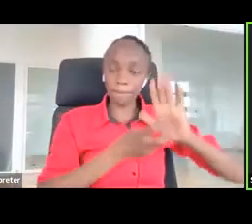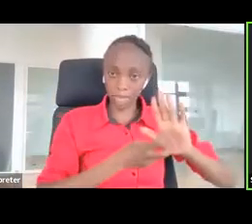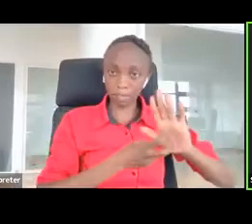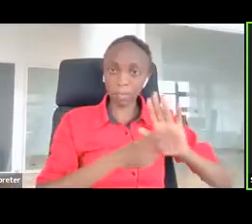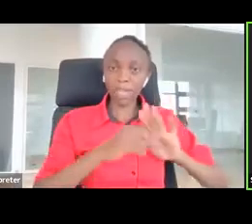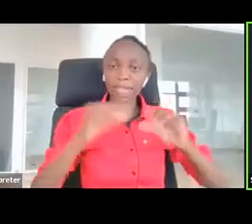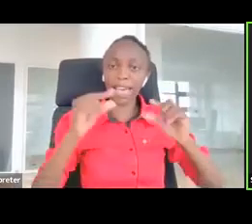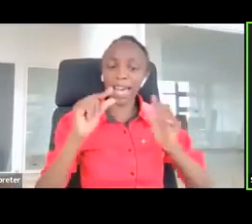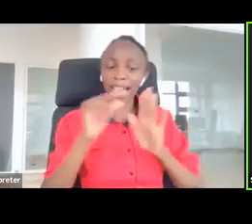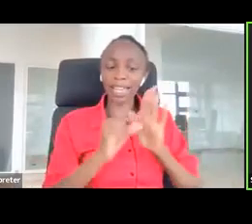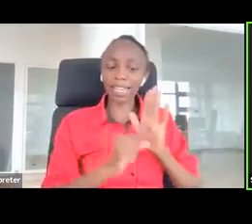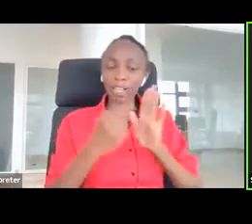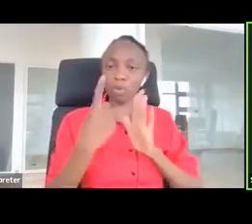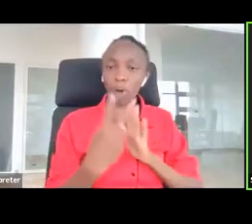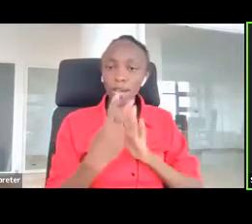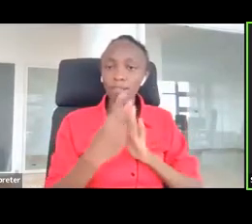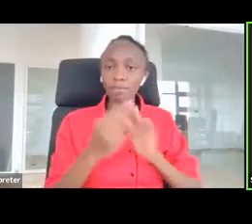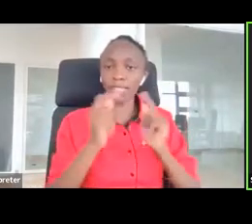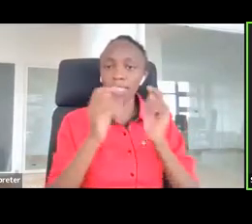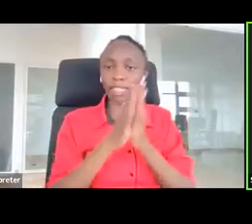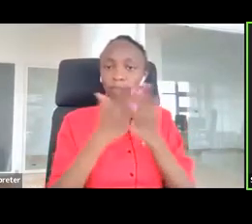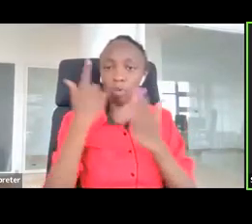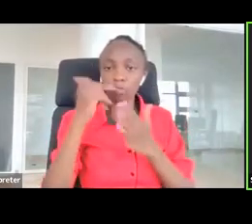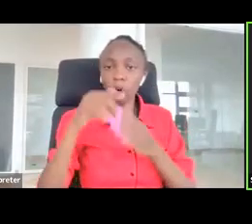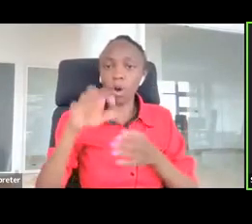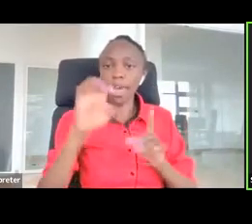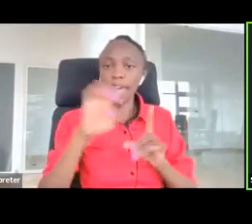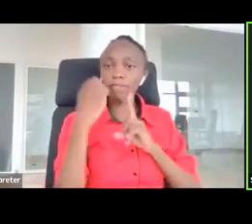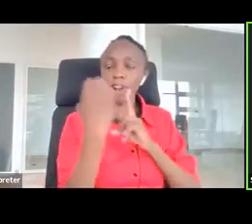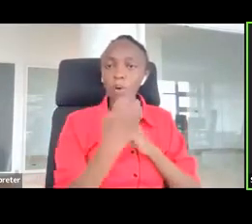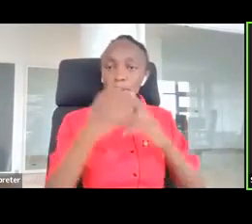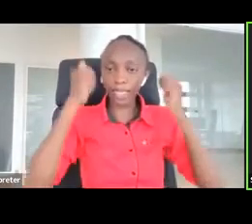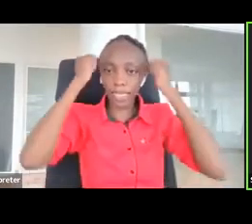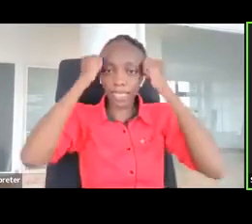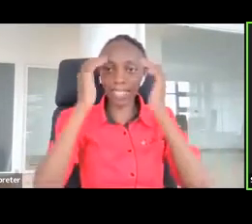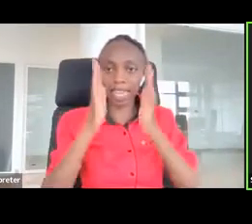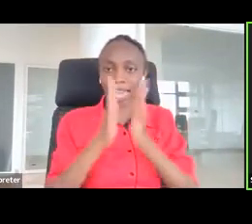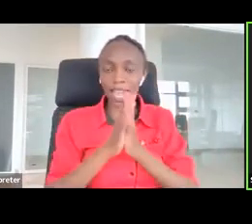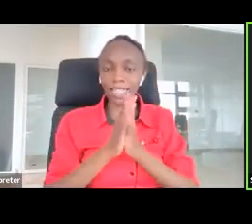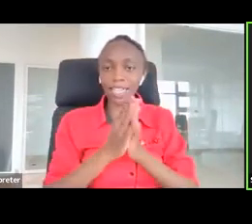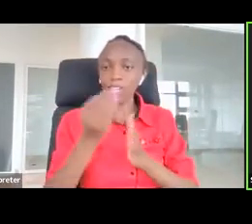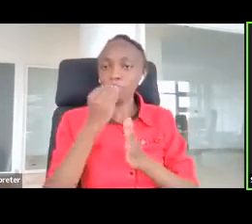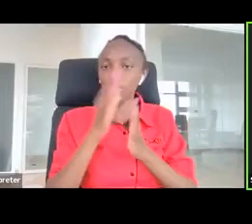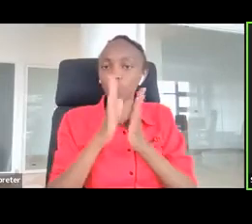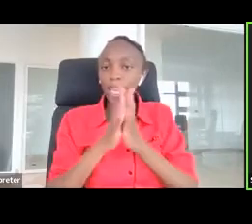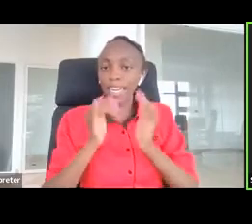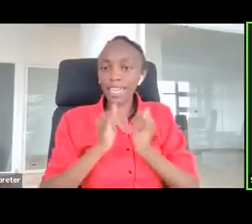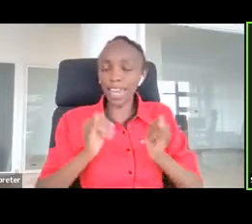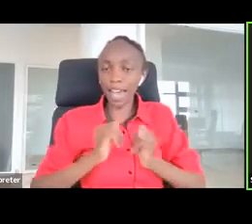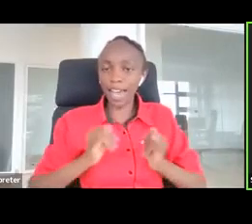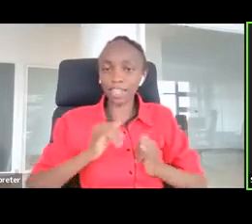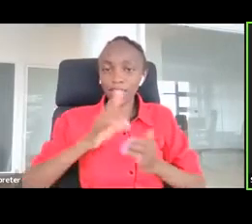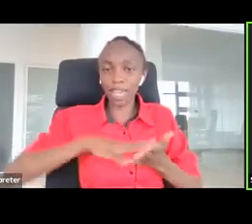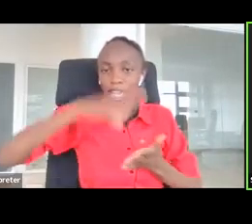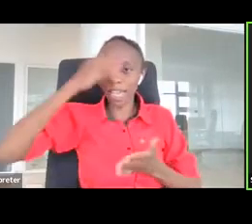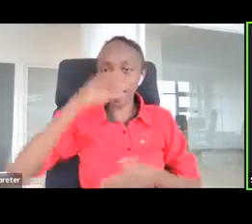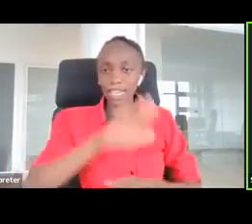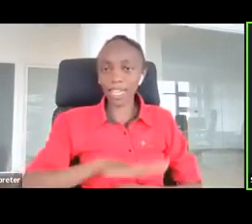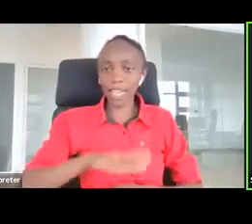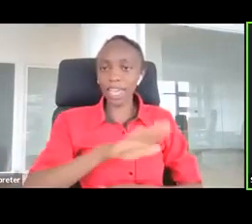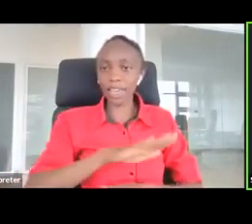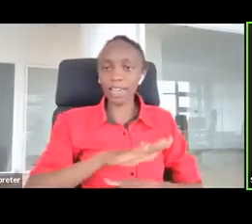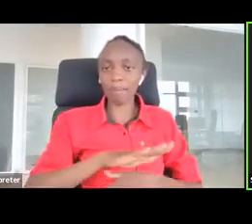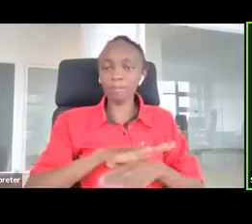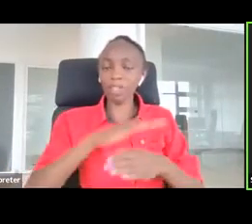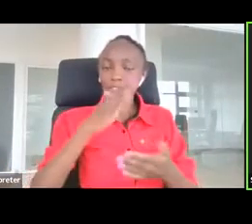studies and also the nutrition and hygiene learning areas. I want to say, eKitabu, you have done as